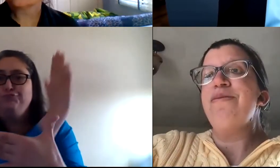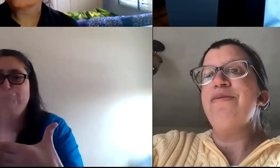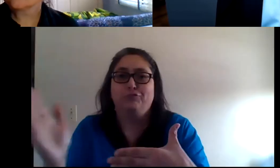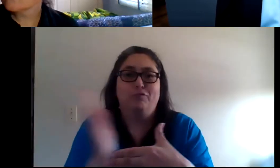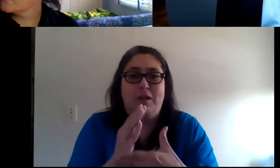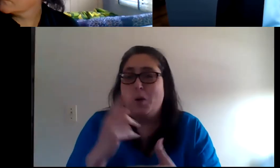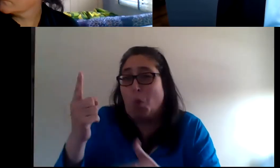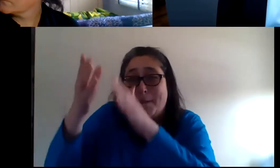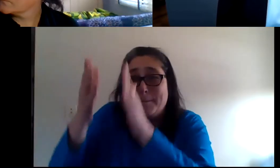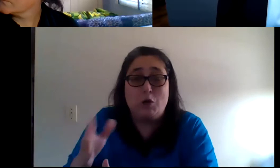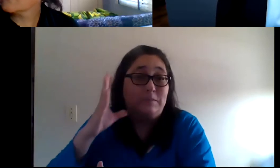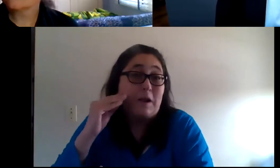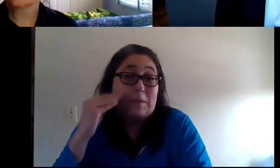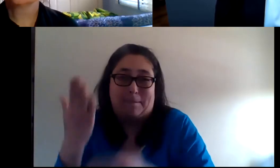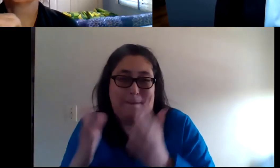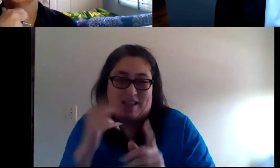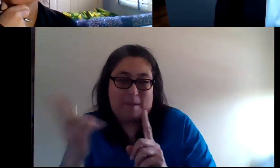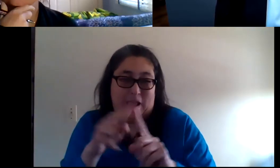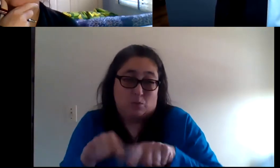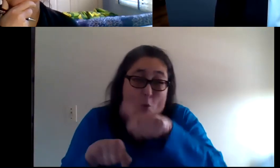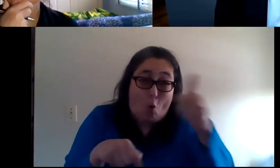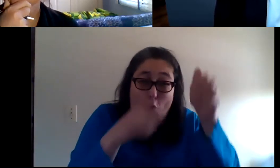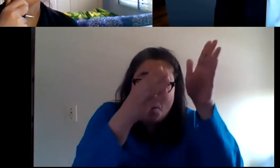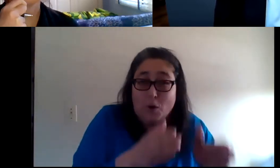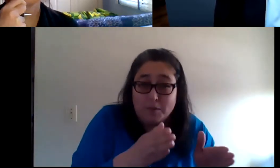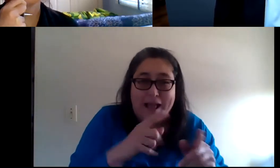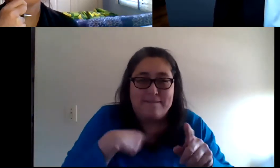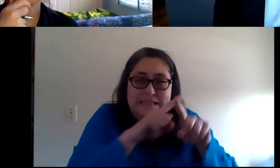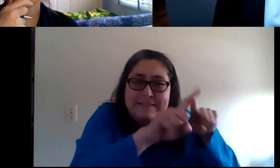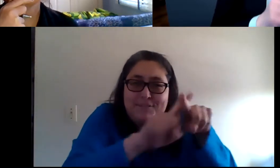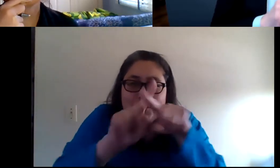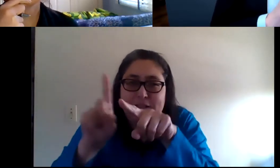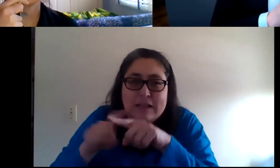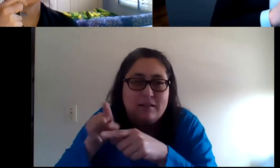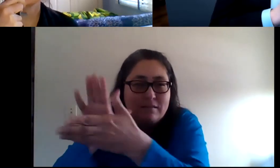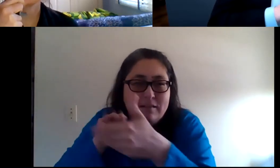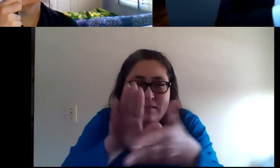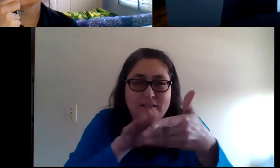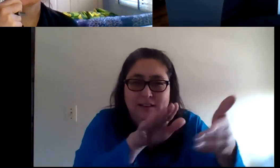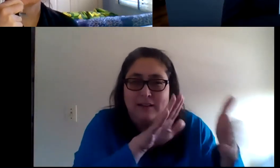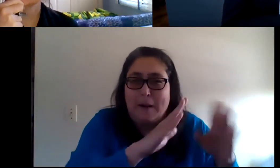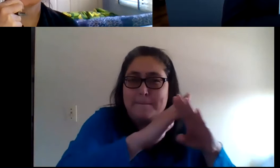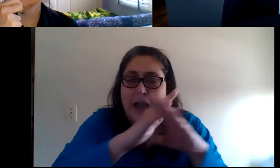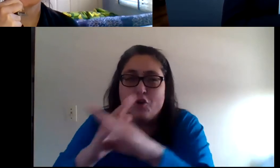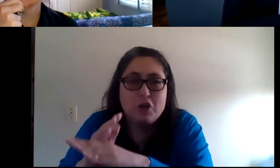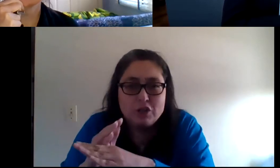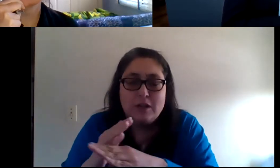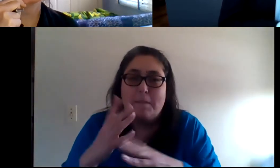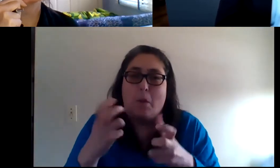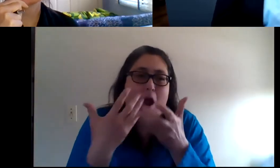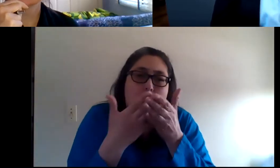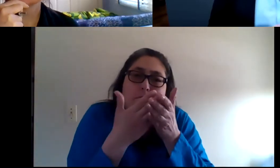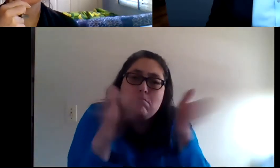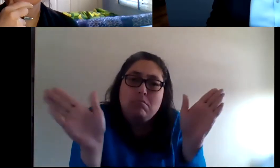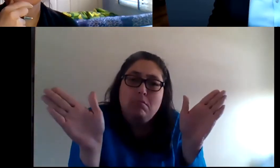Okay, where we can just kind of run the pendulum and basically, because remember, what one person's experience